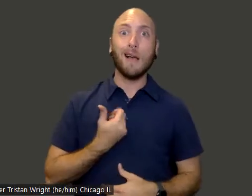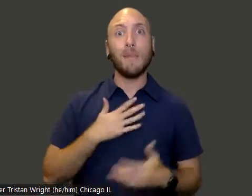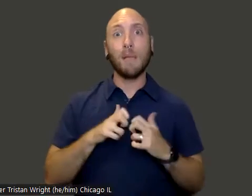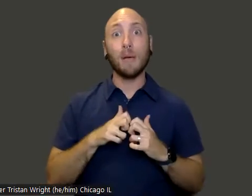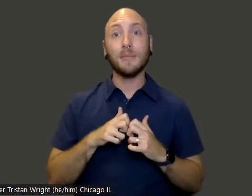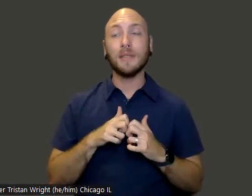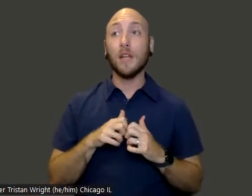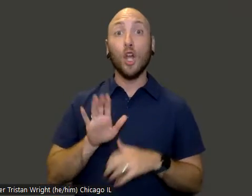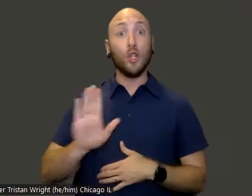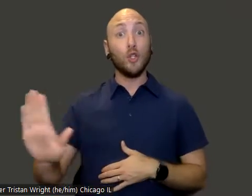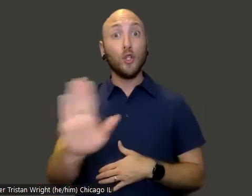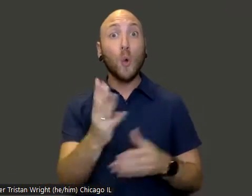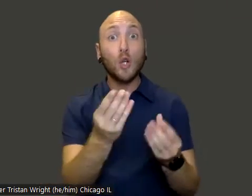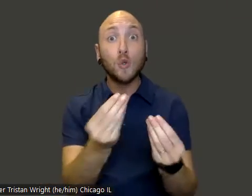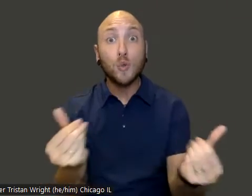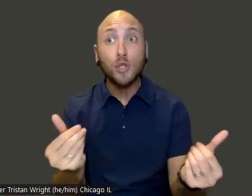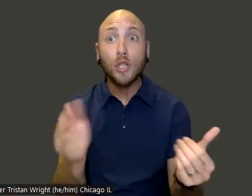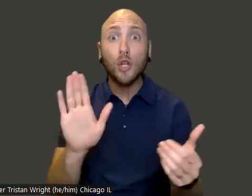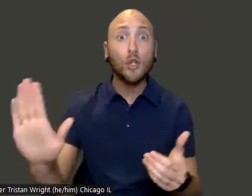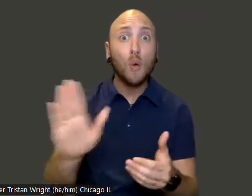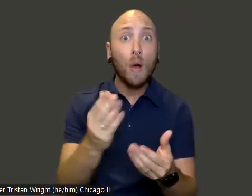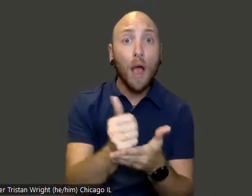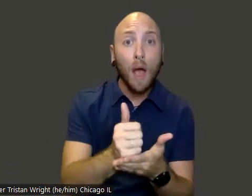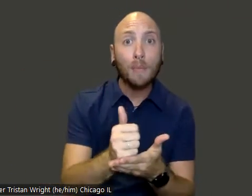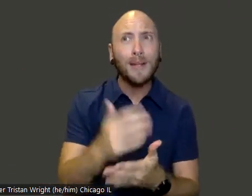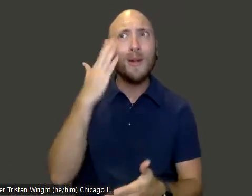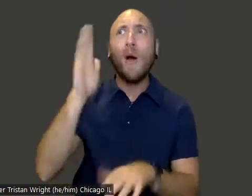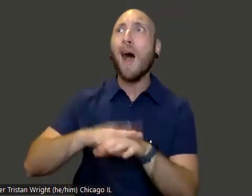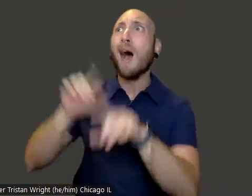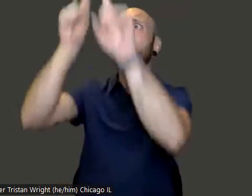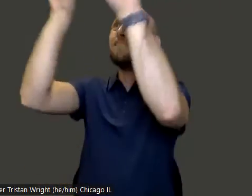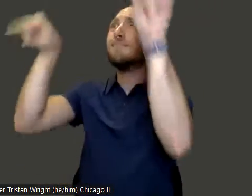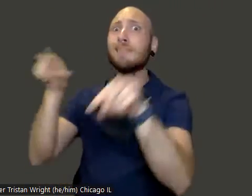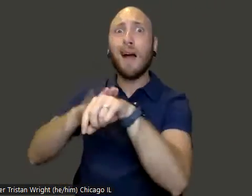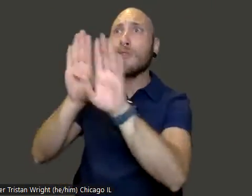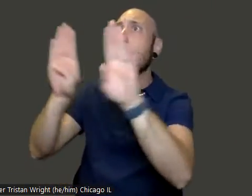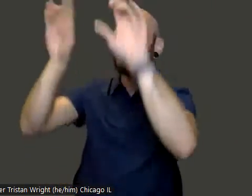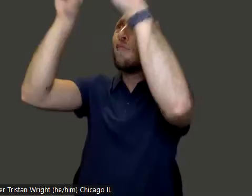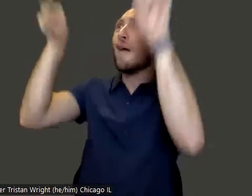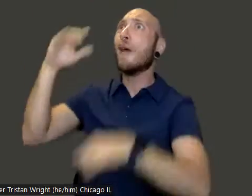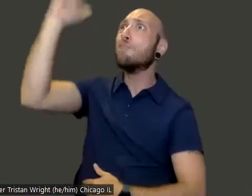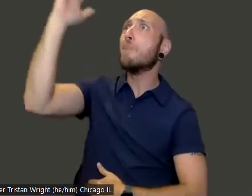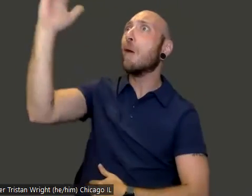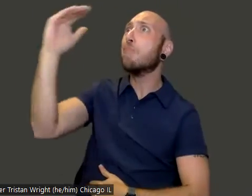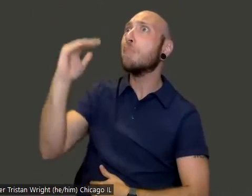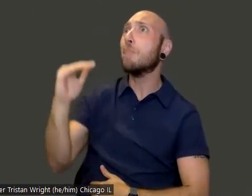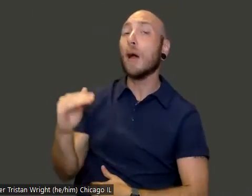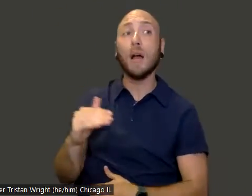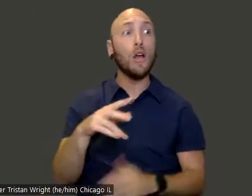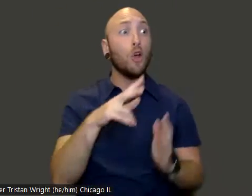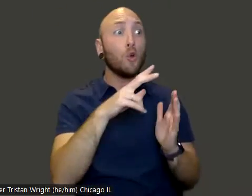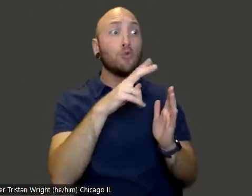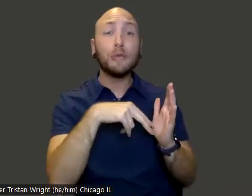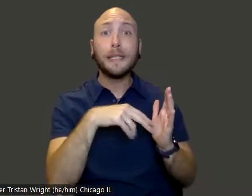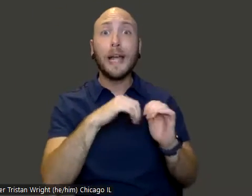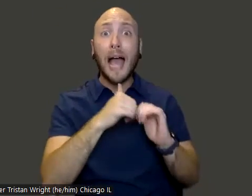the solution. People are talking about it. They're written on the wall. They're written there, right there, and how it works. We read it in most meetings, and I wanted nothing to do with it. I